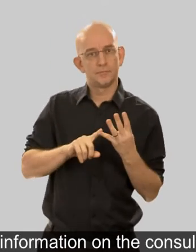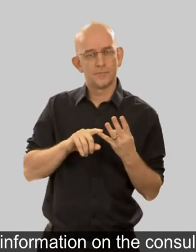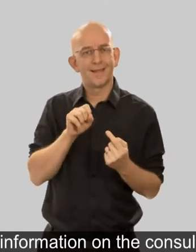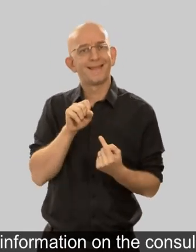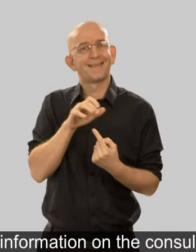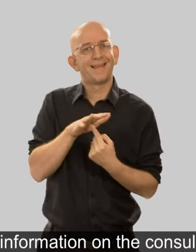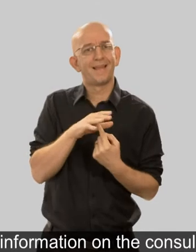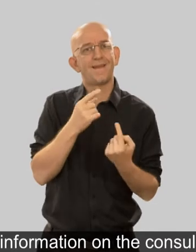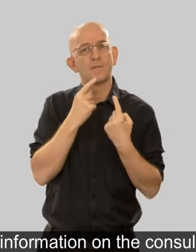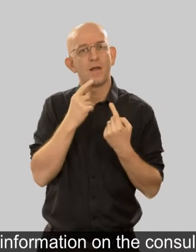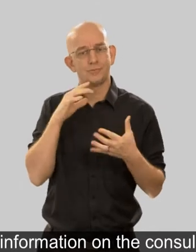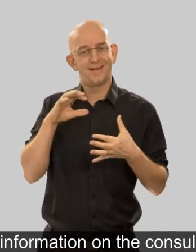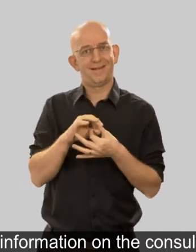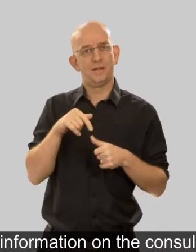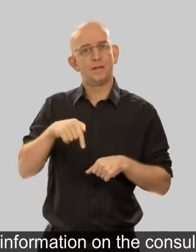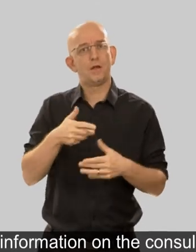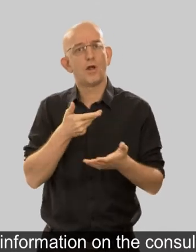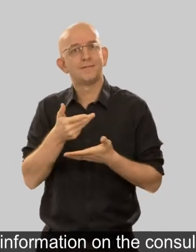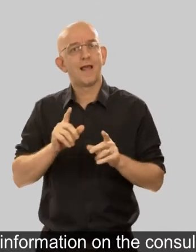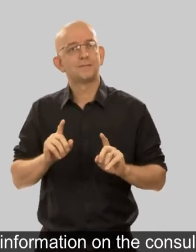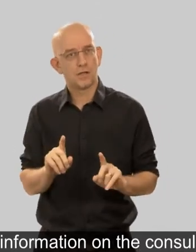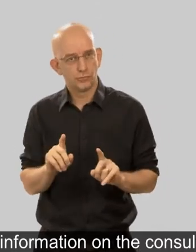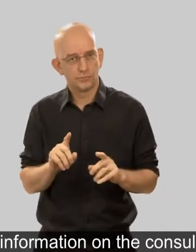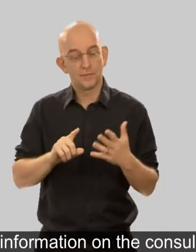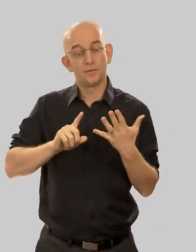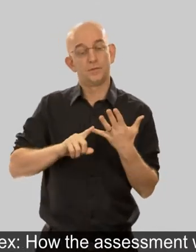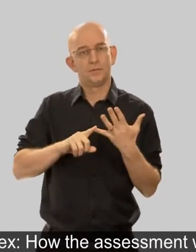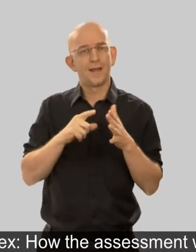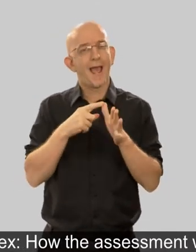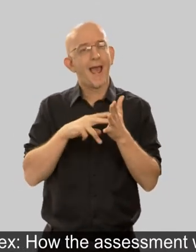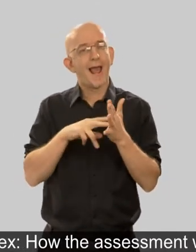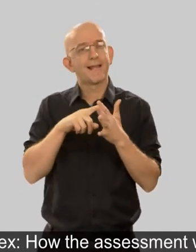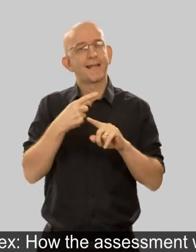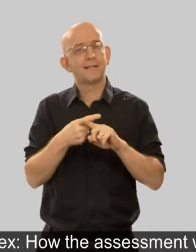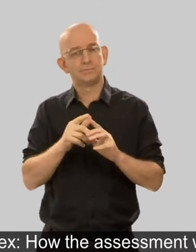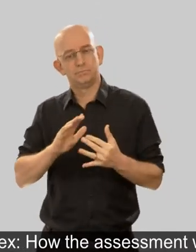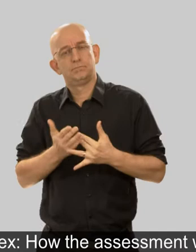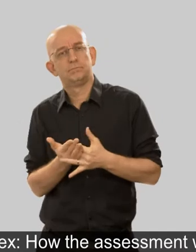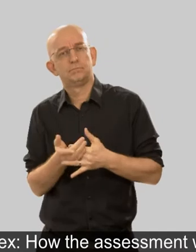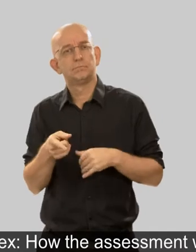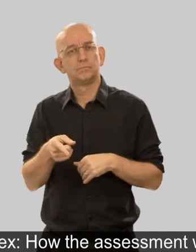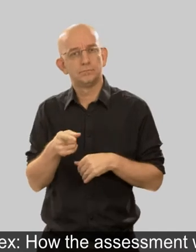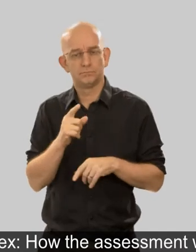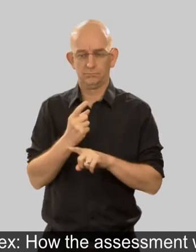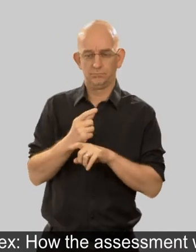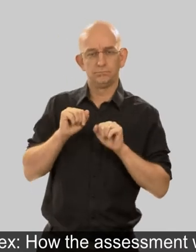4. Key information on the consultation. 5. Annex, how the assessment works.